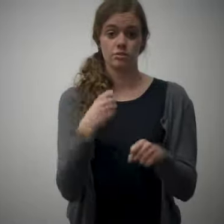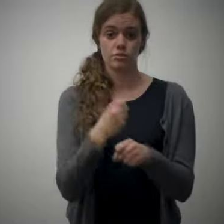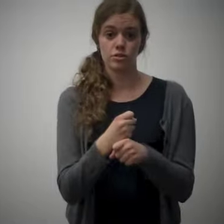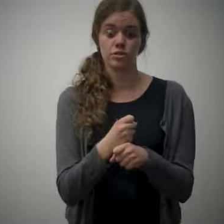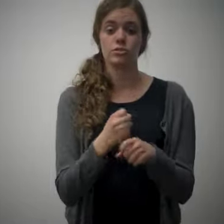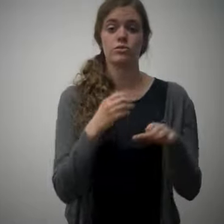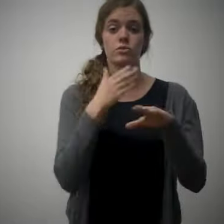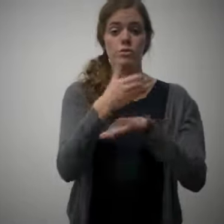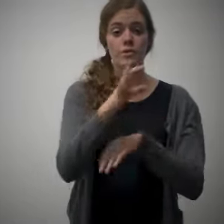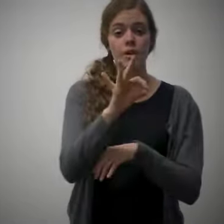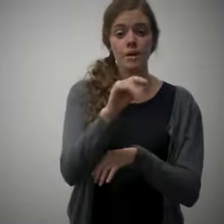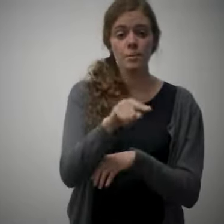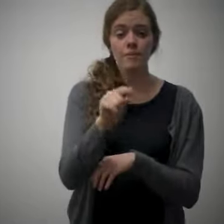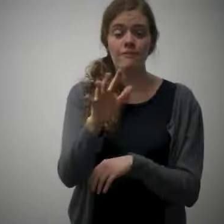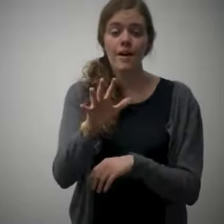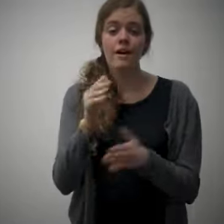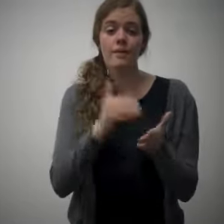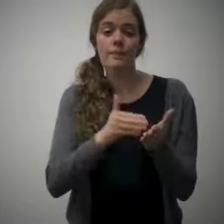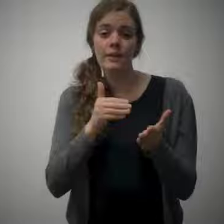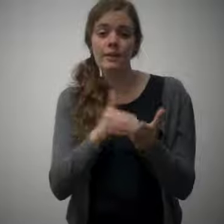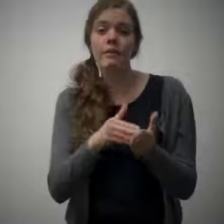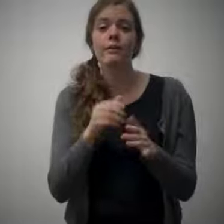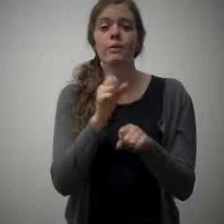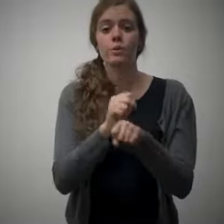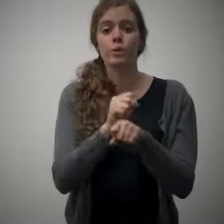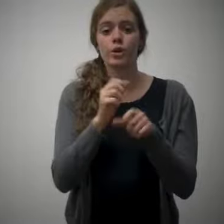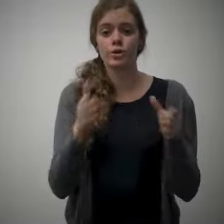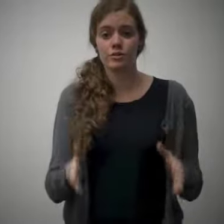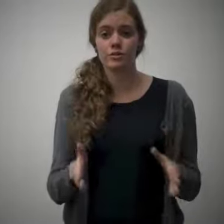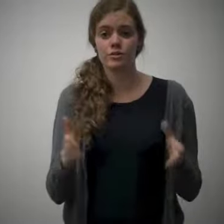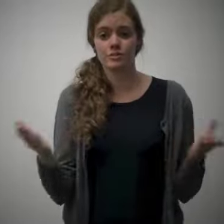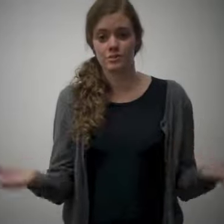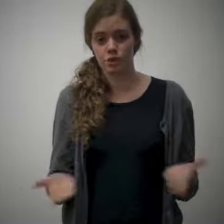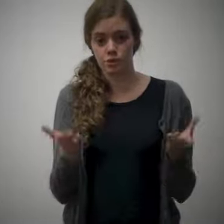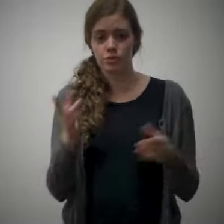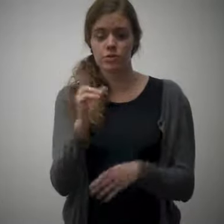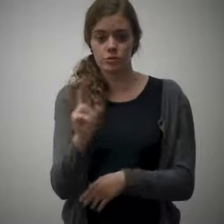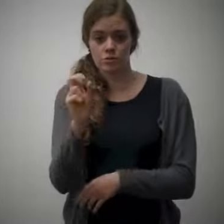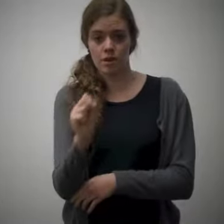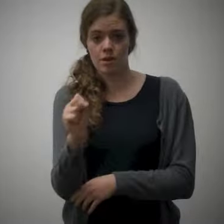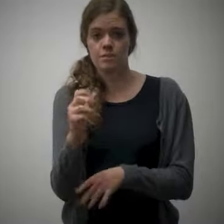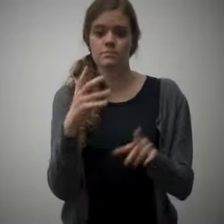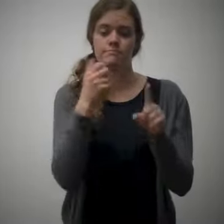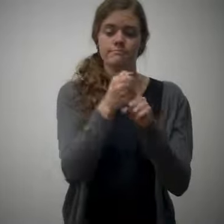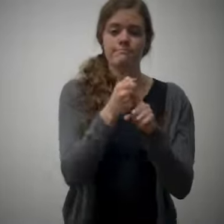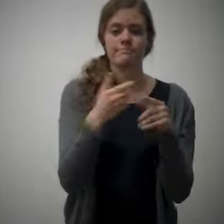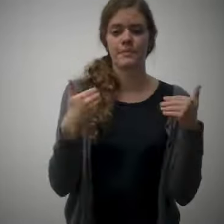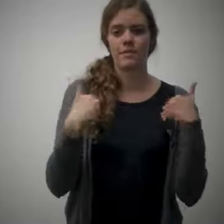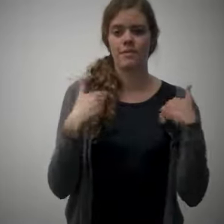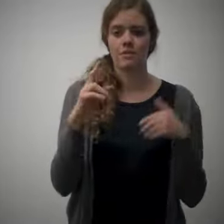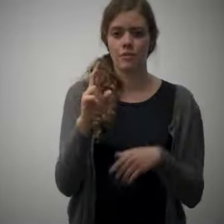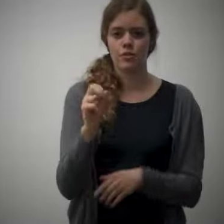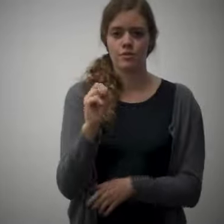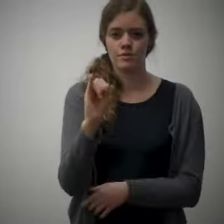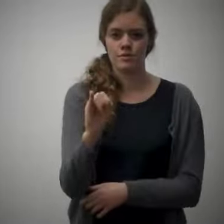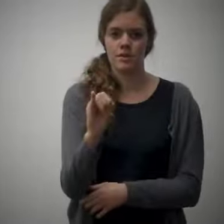More than 9.5 million U.S. workers were stricken with RSI in the last year